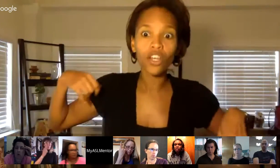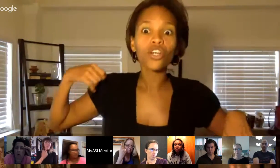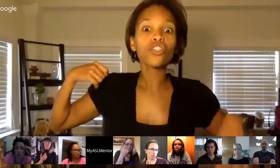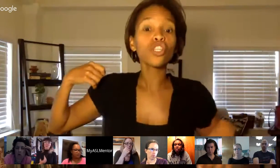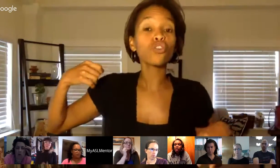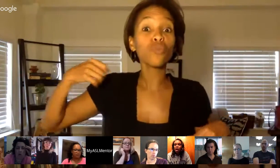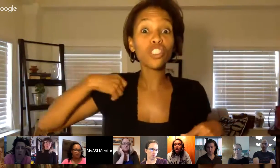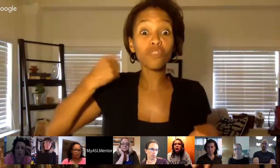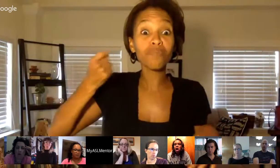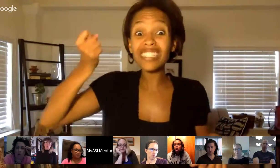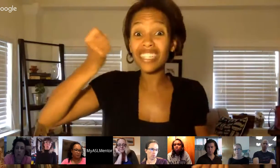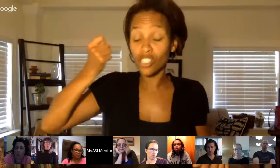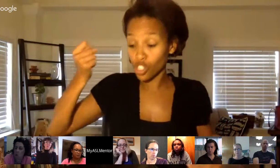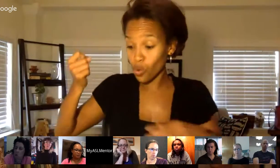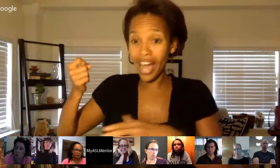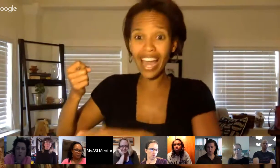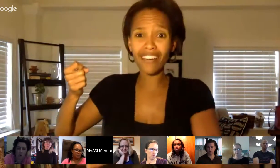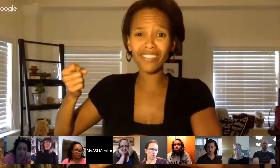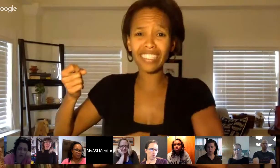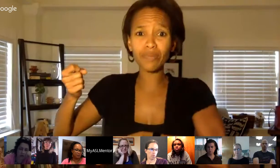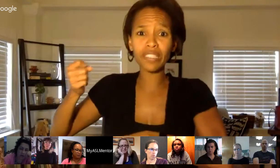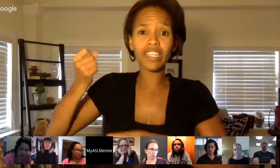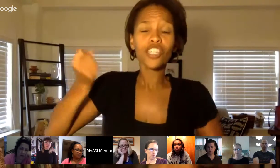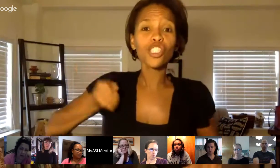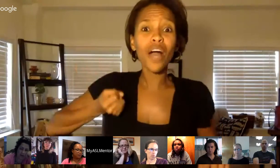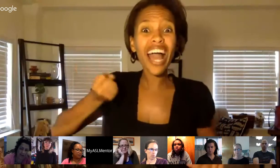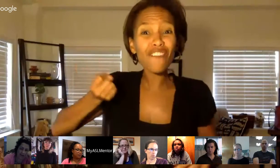okay? So what she means is, do I have